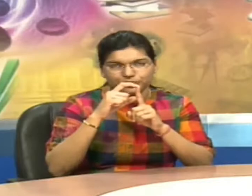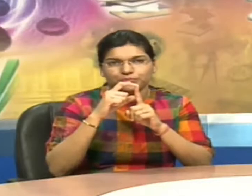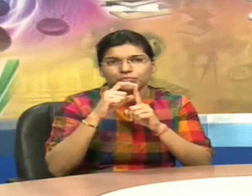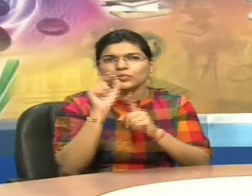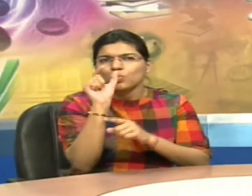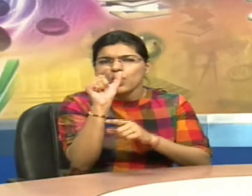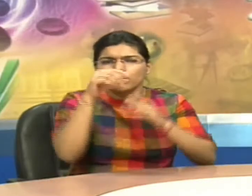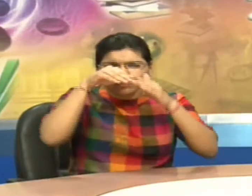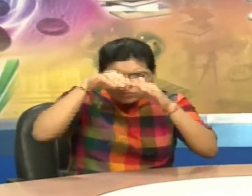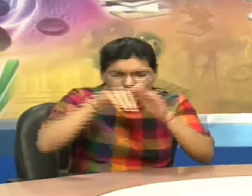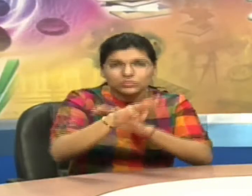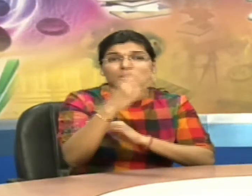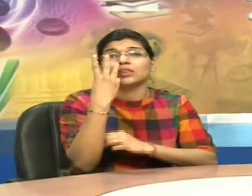compound